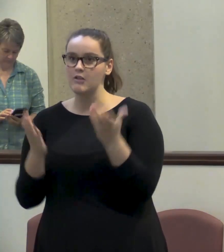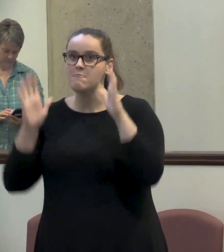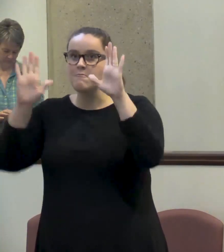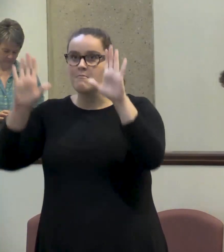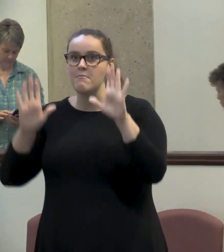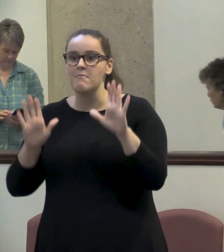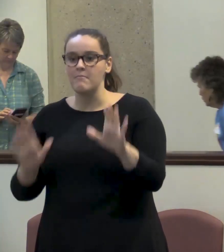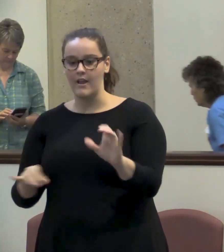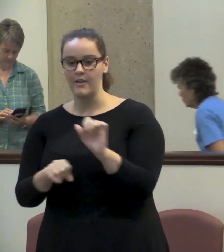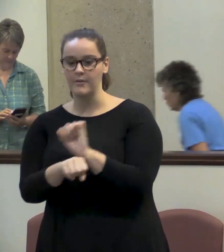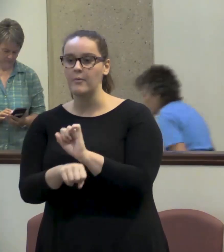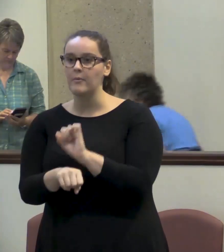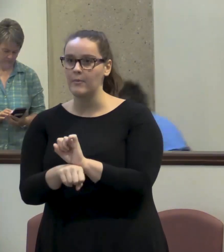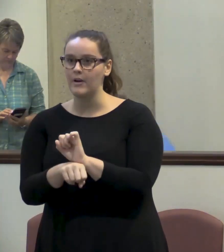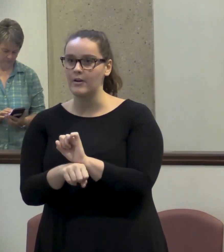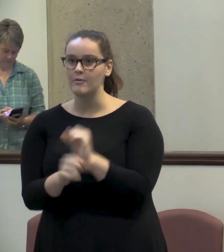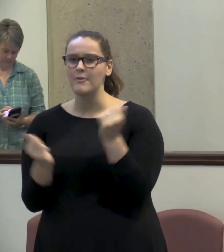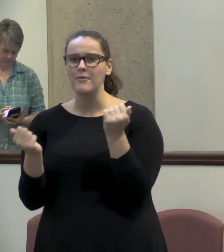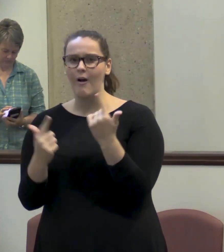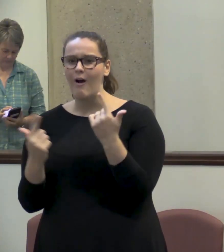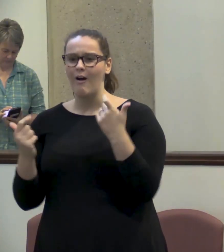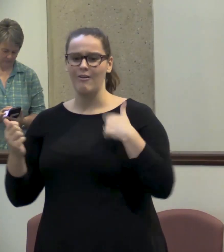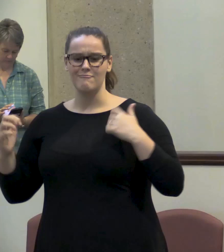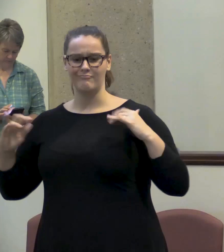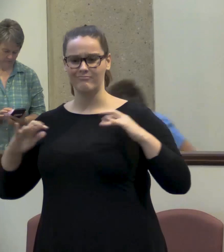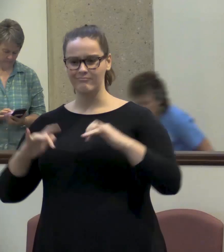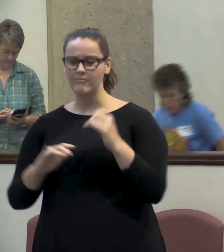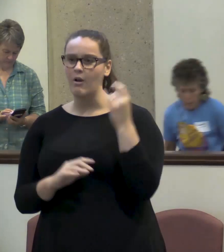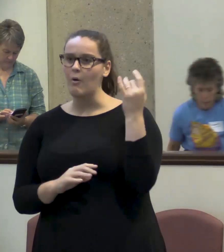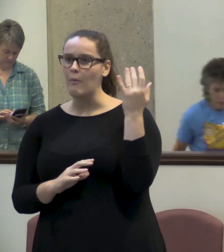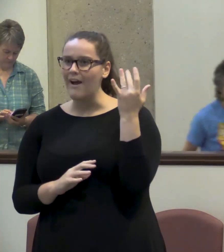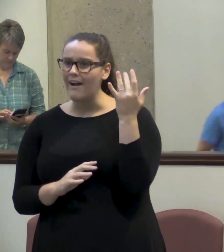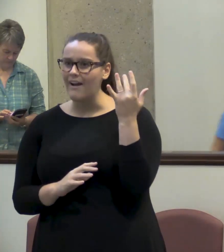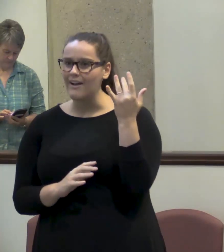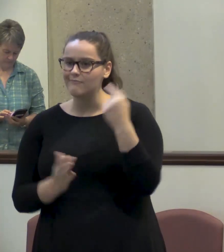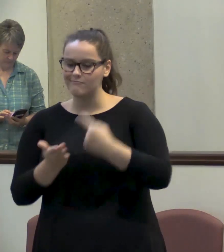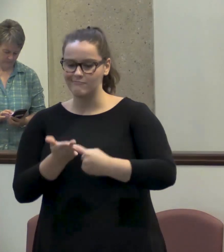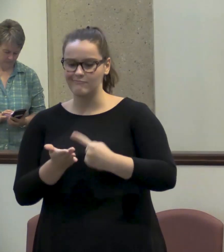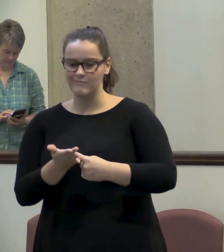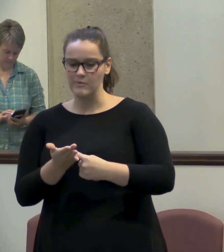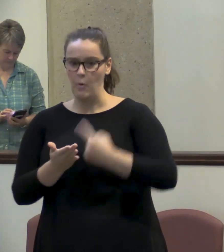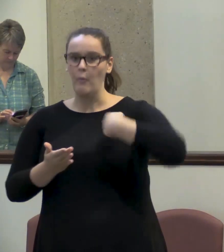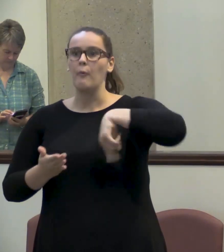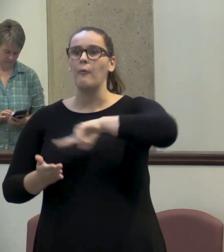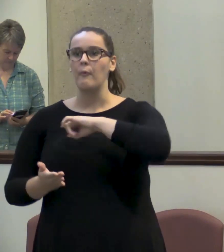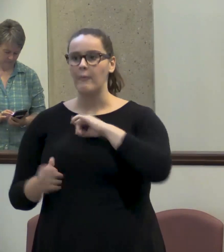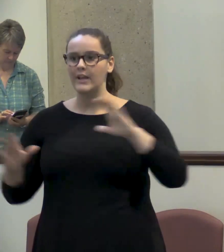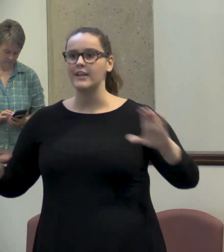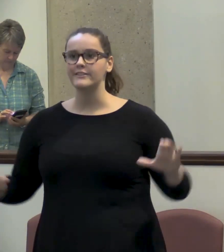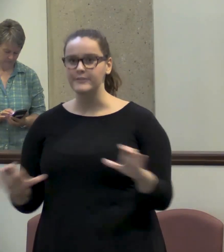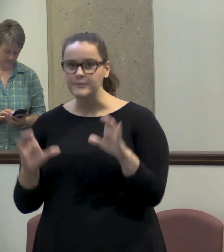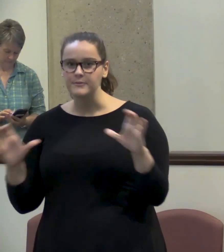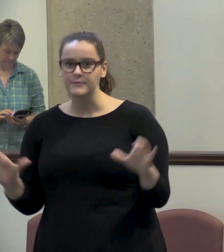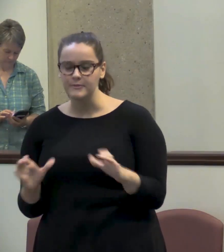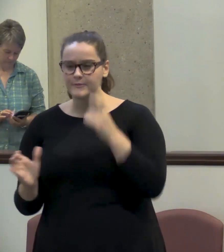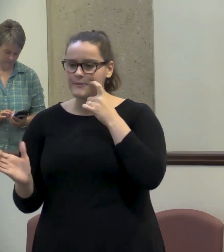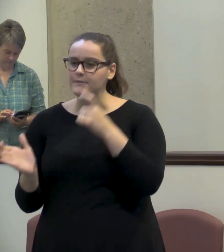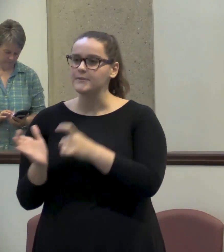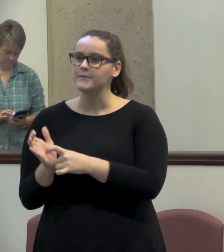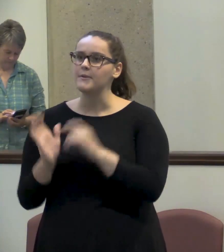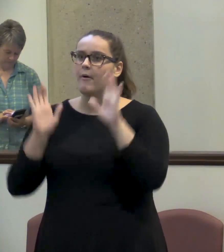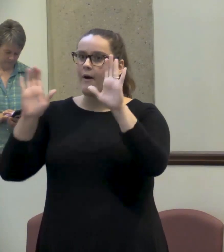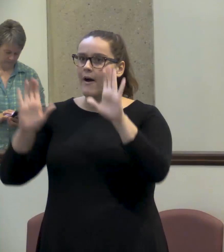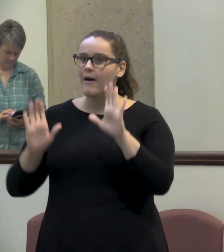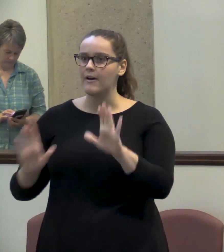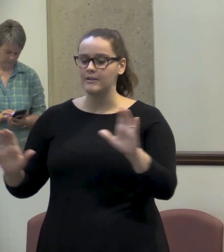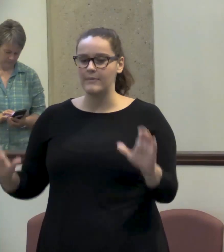amazing work. And we've all come together as a community to talk about what we can do. So you'll notice there's some really great activities. One